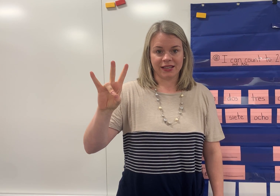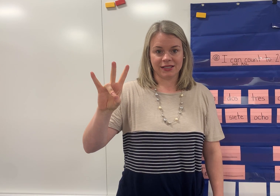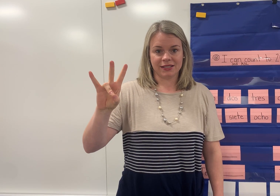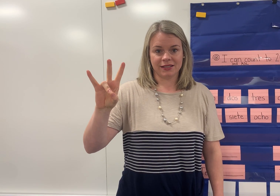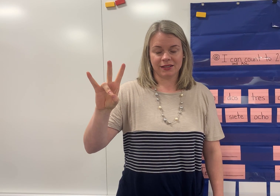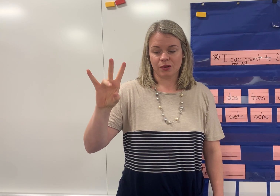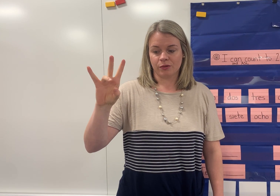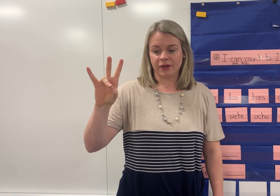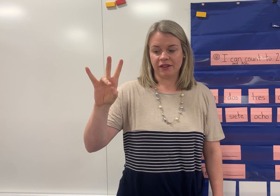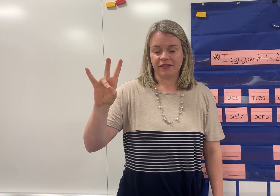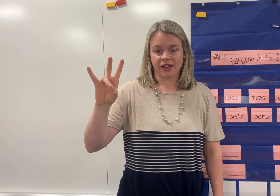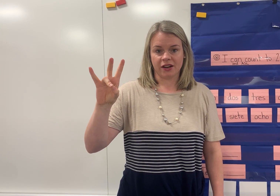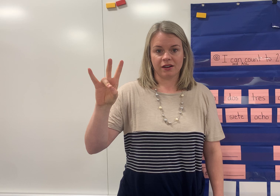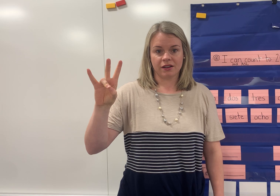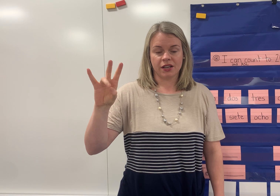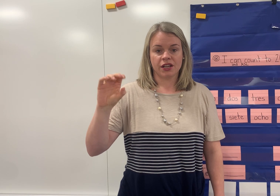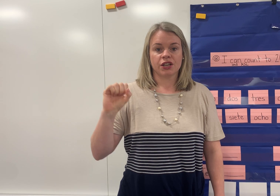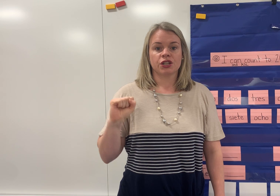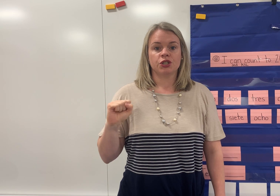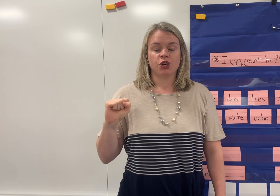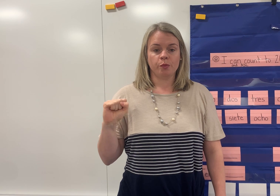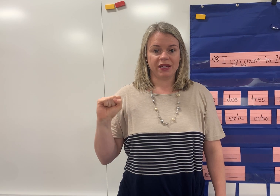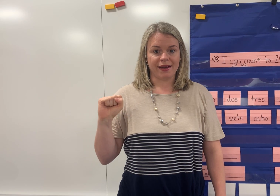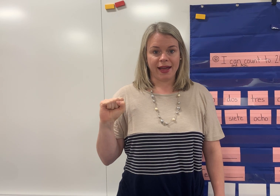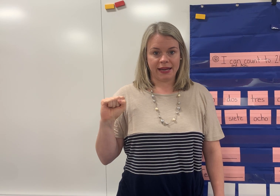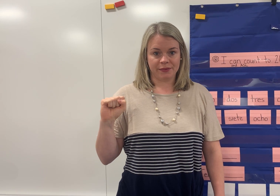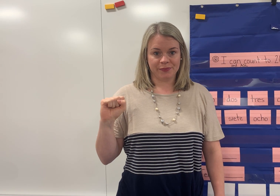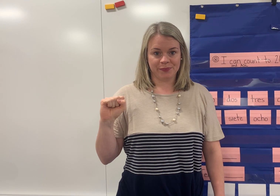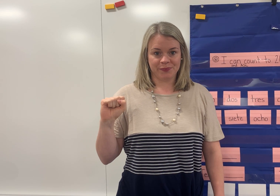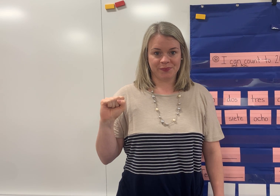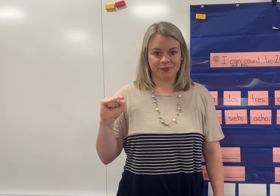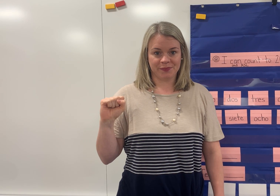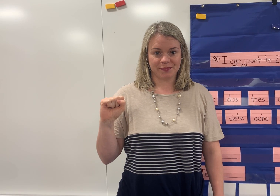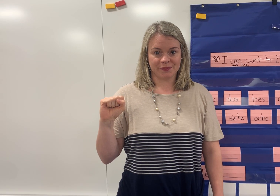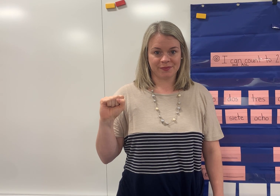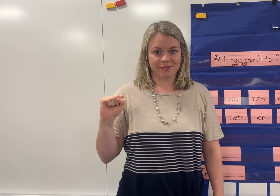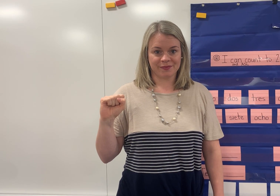Excellent. Ring finger. Show me 9.